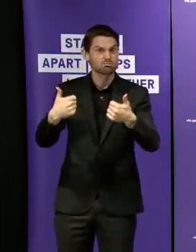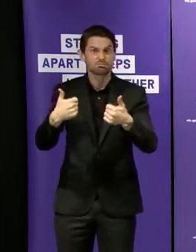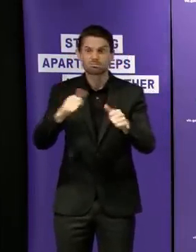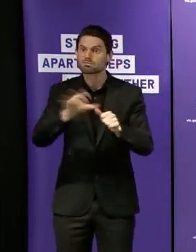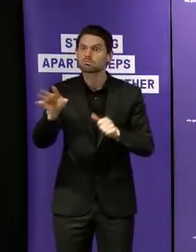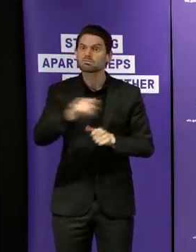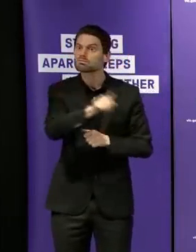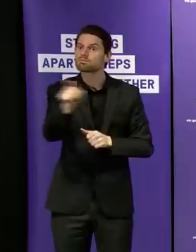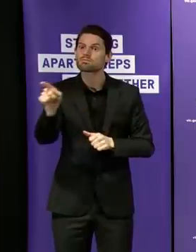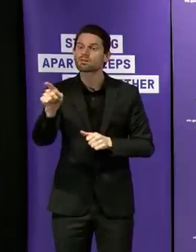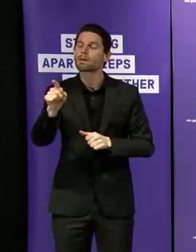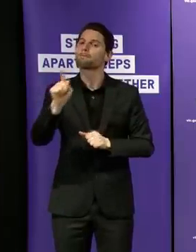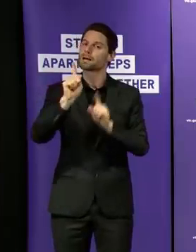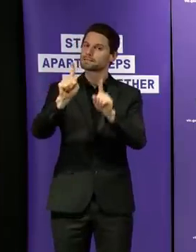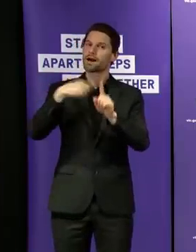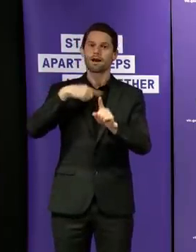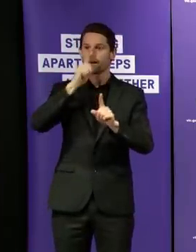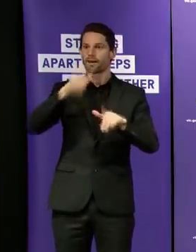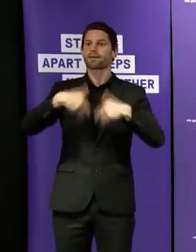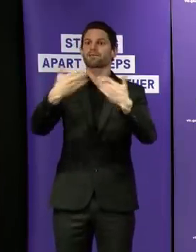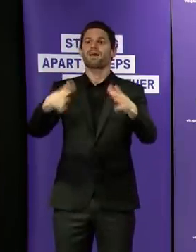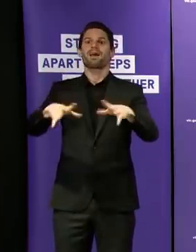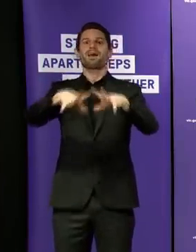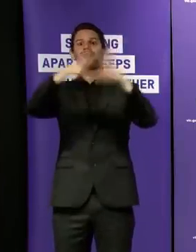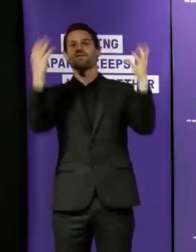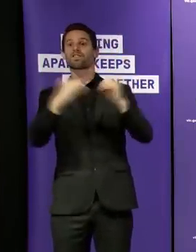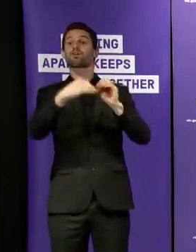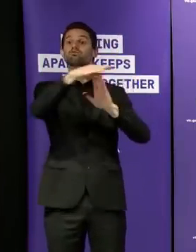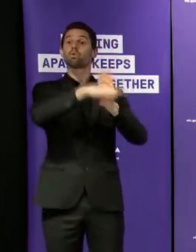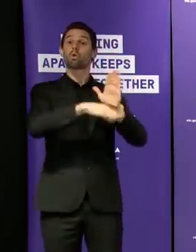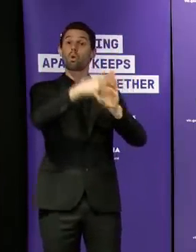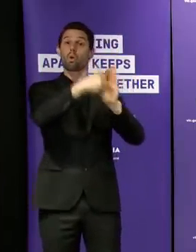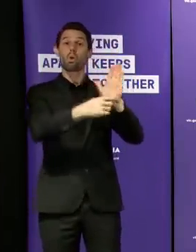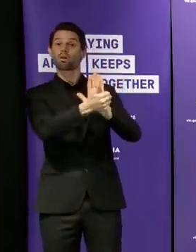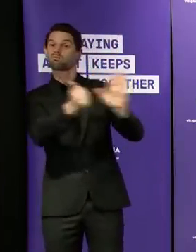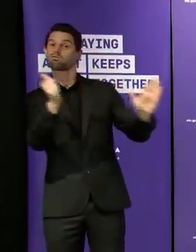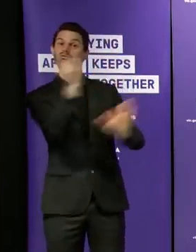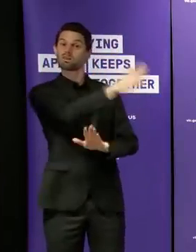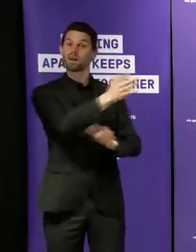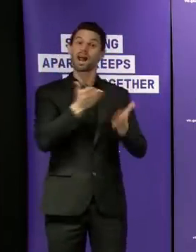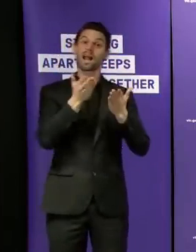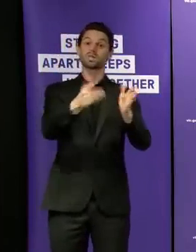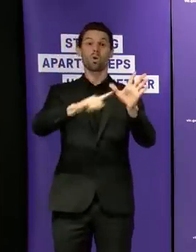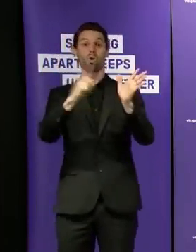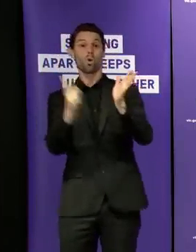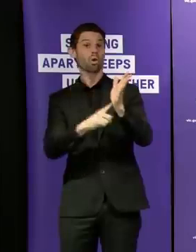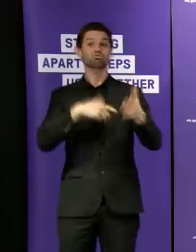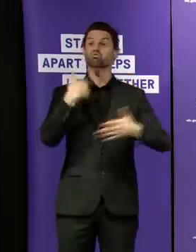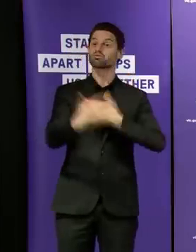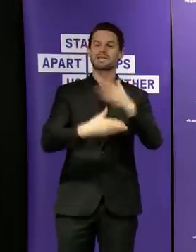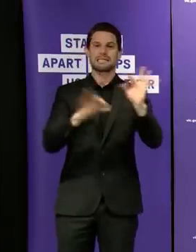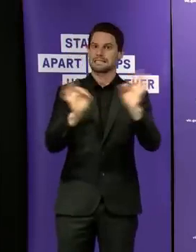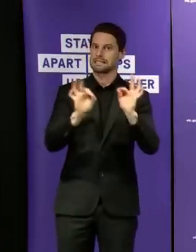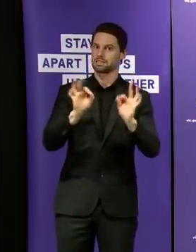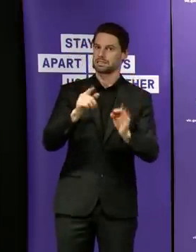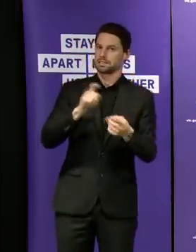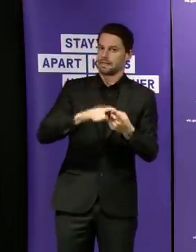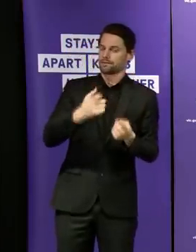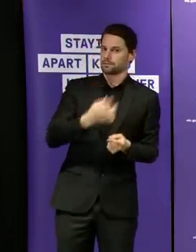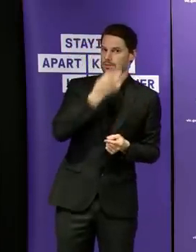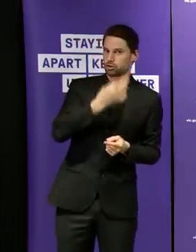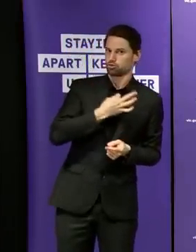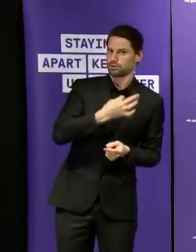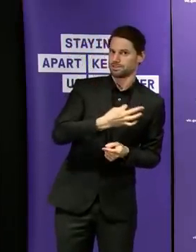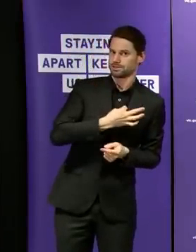rules, no restrictions will be on longer than they need to be. I know it's frustrating. I know there's a lot of